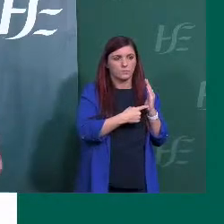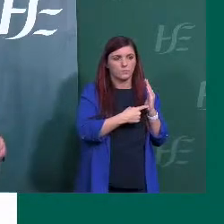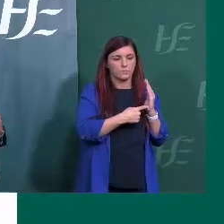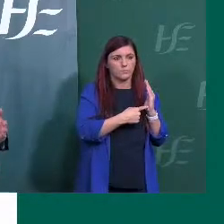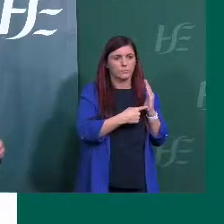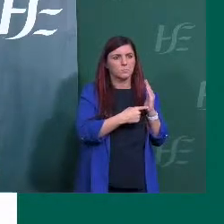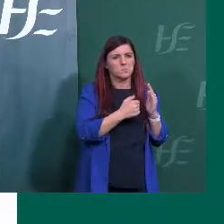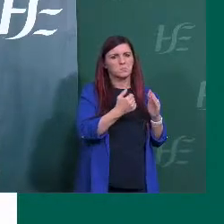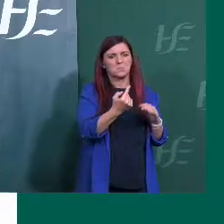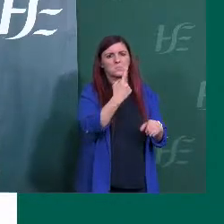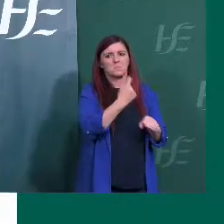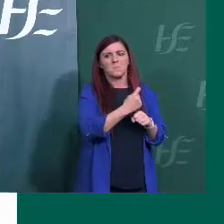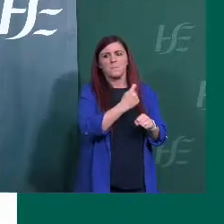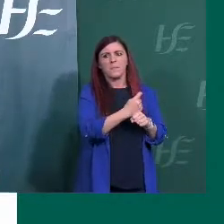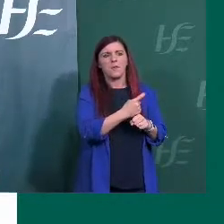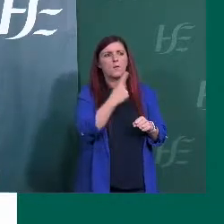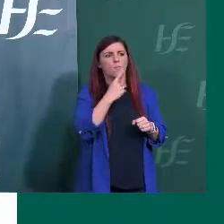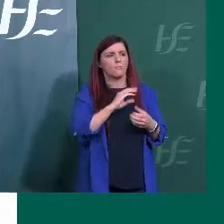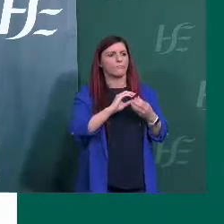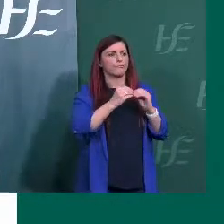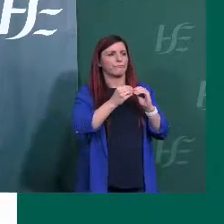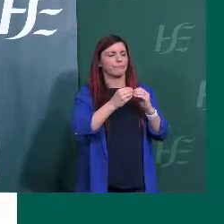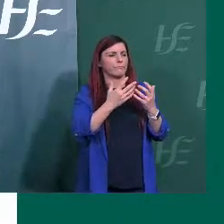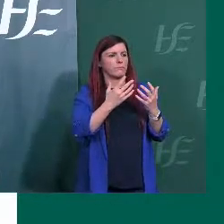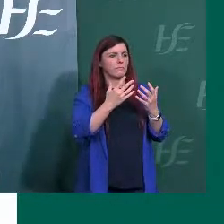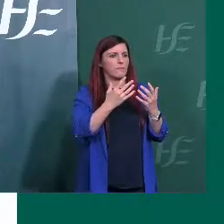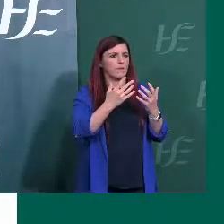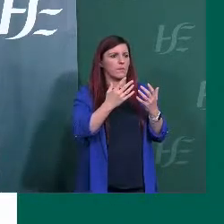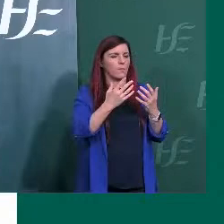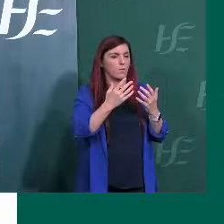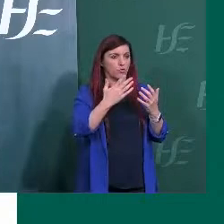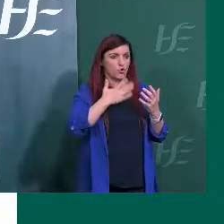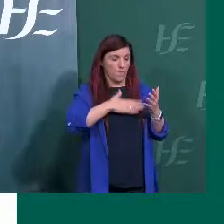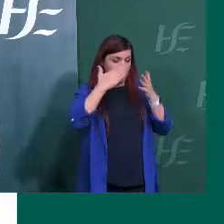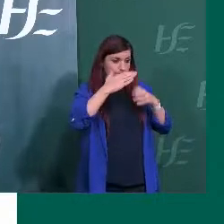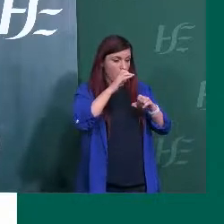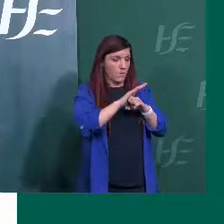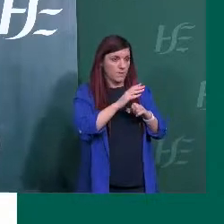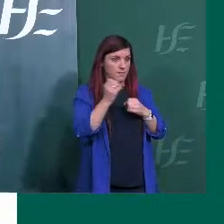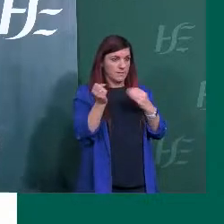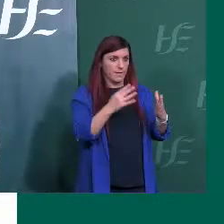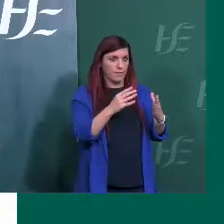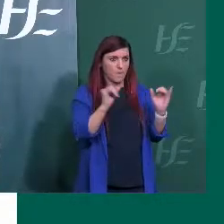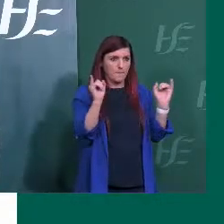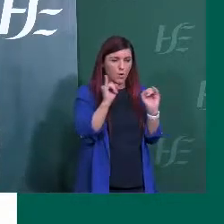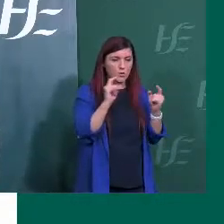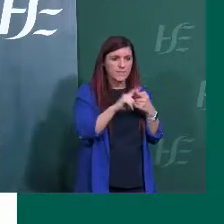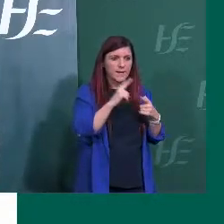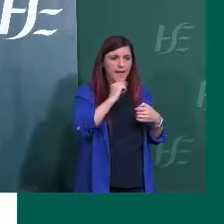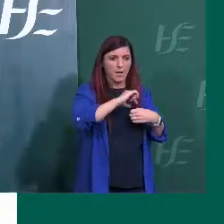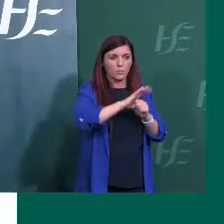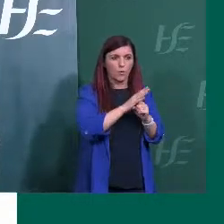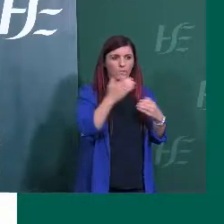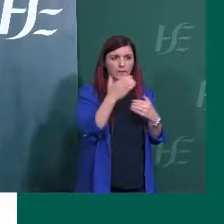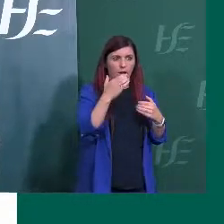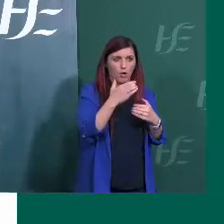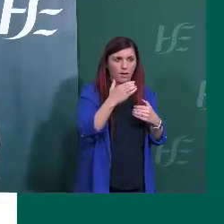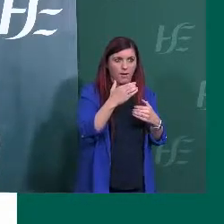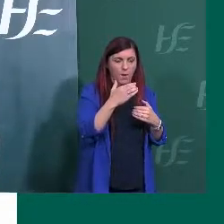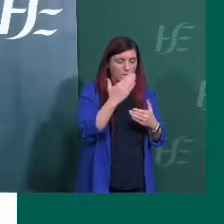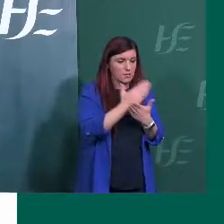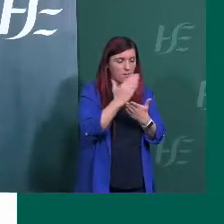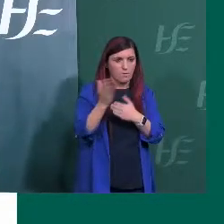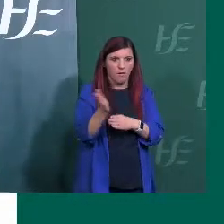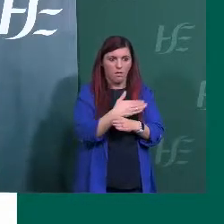service almost to deliver urgent emergency and COVID care alone because of the degree of cancellations and the curtailment of other